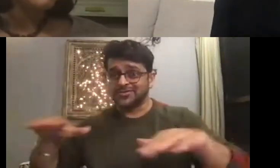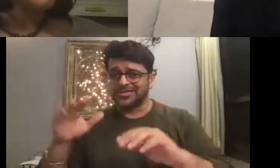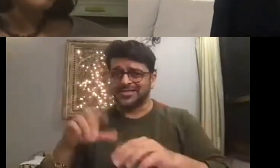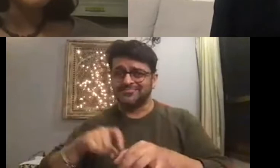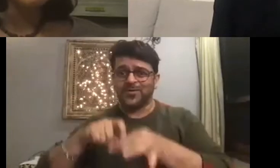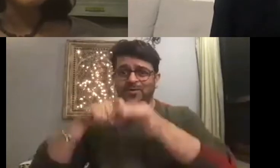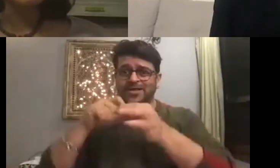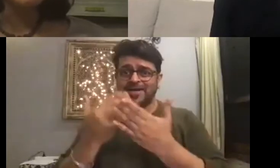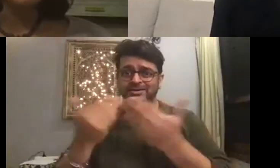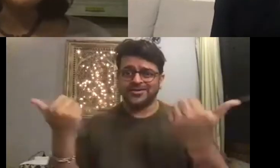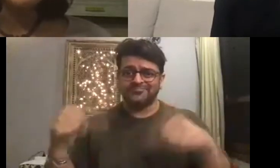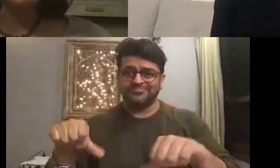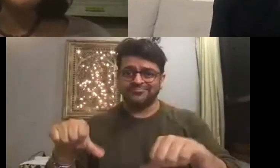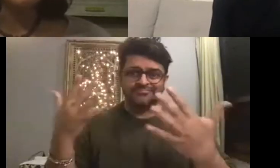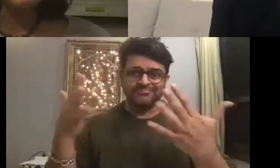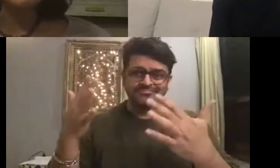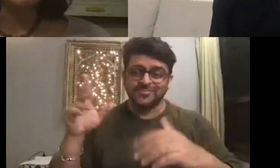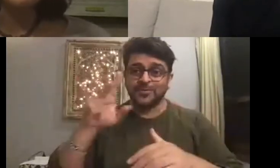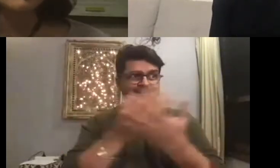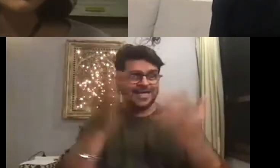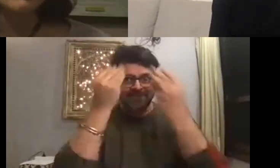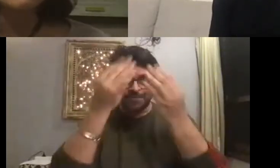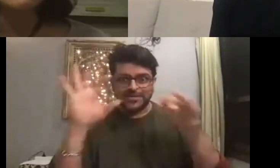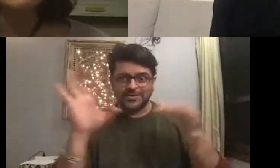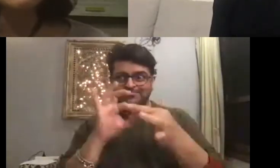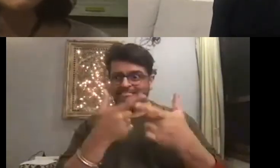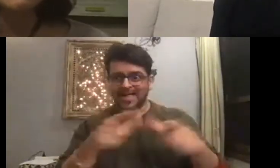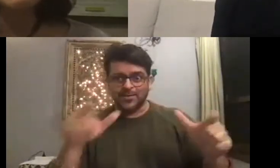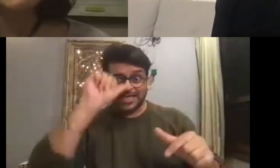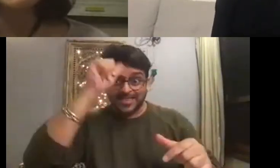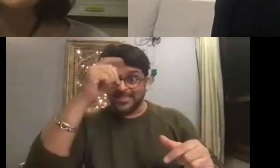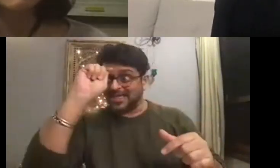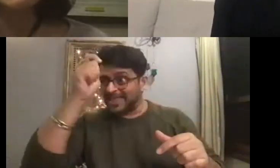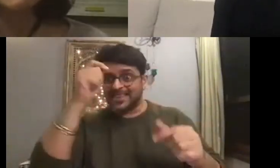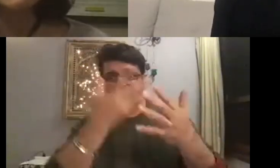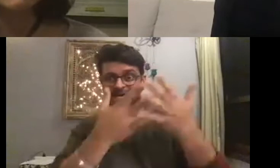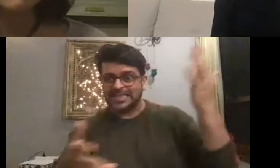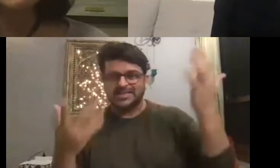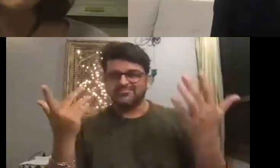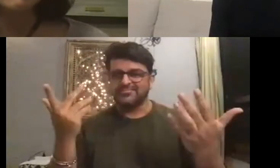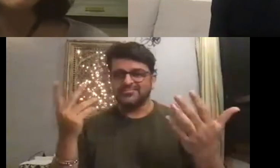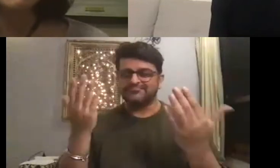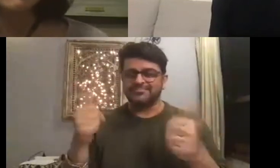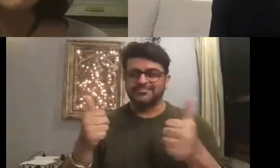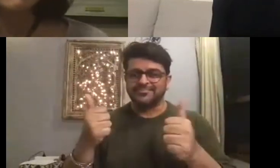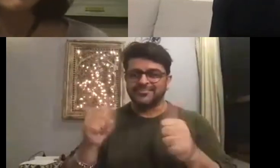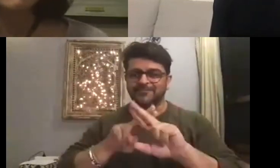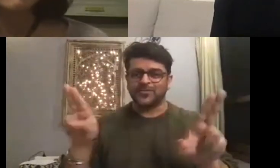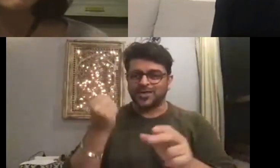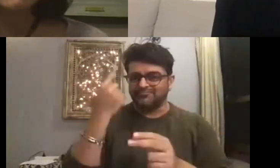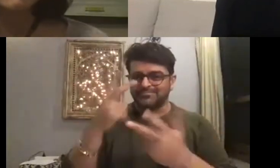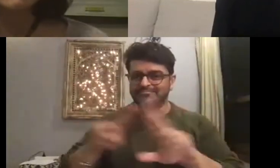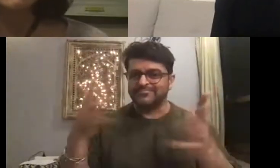of the deaf children are not getting any quality of education. So any content, any information related to any language, be it in Hindi,